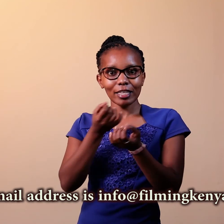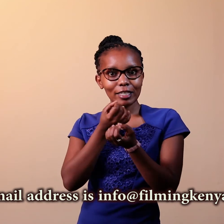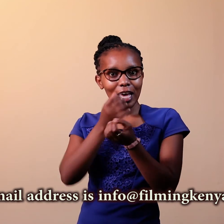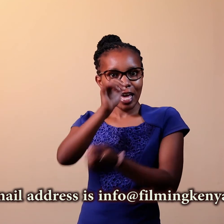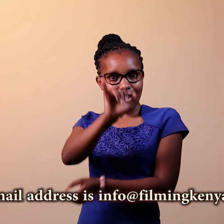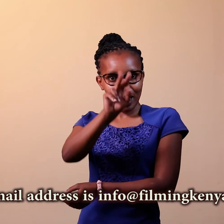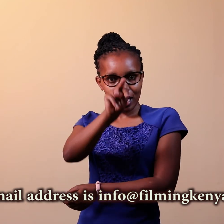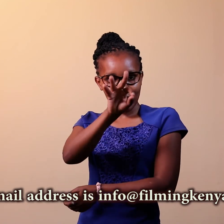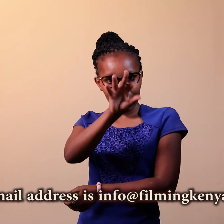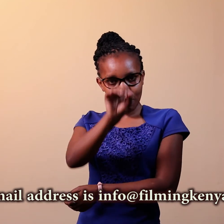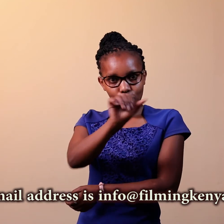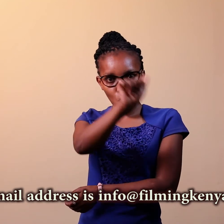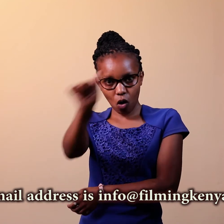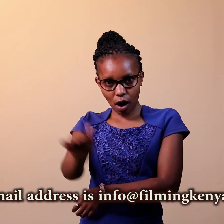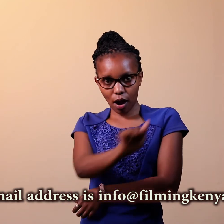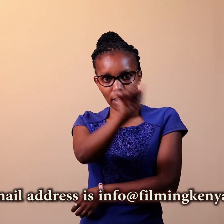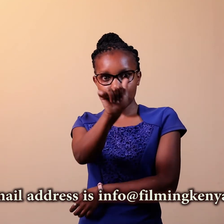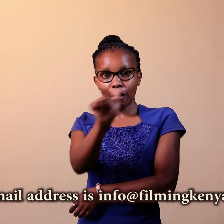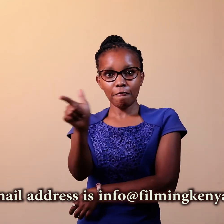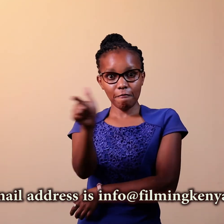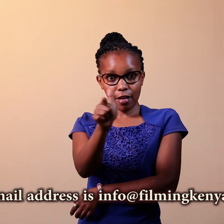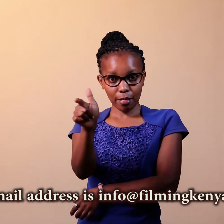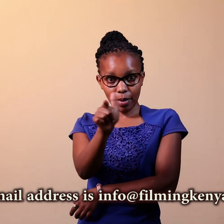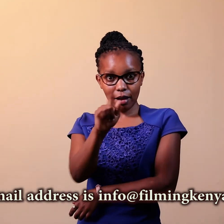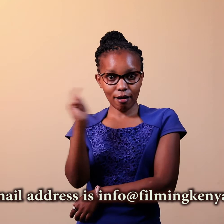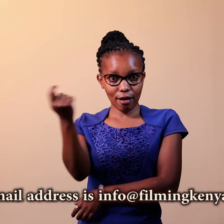At. Filming Kenya. Dot com.